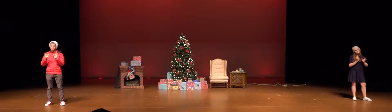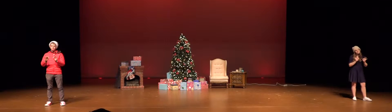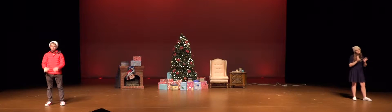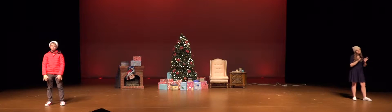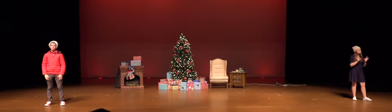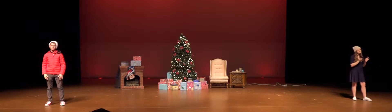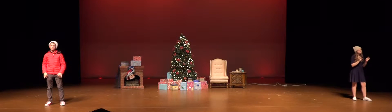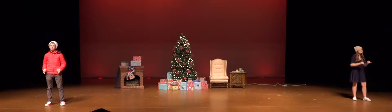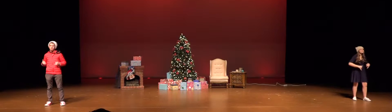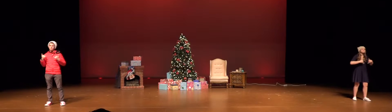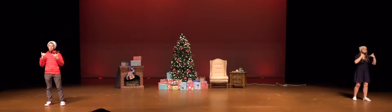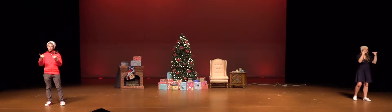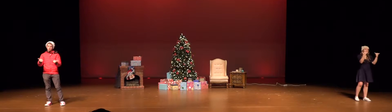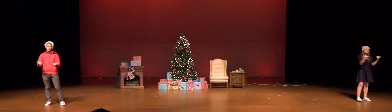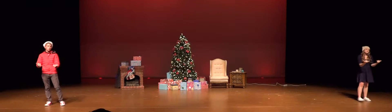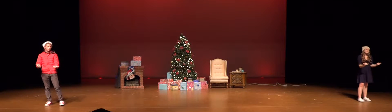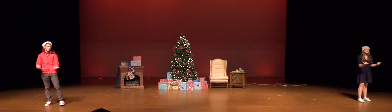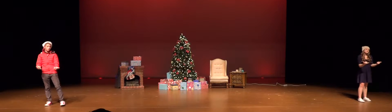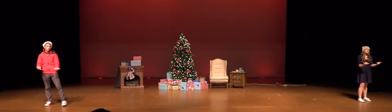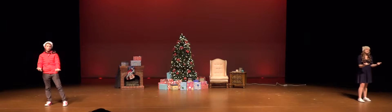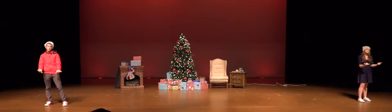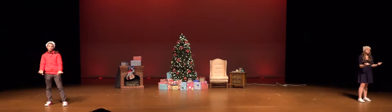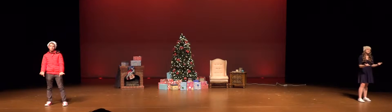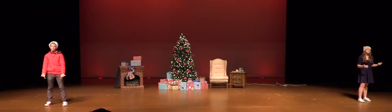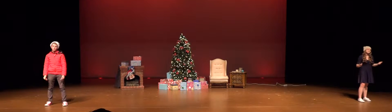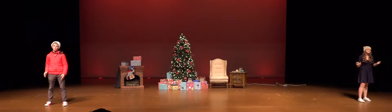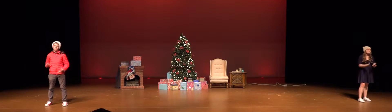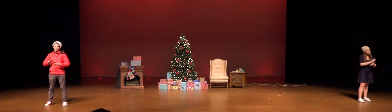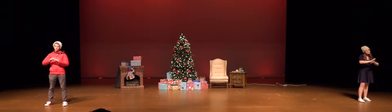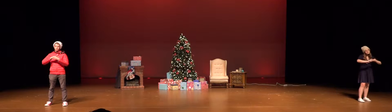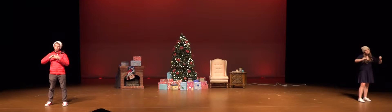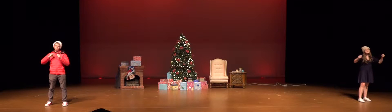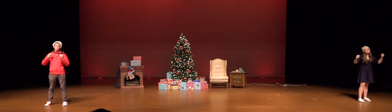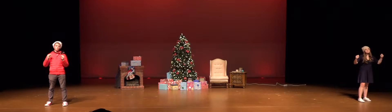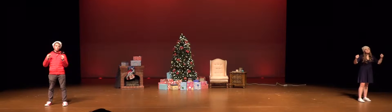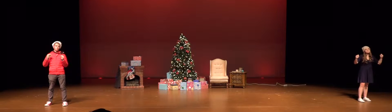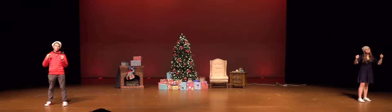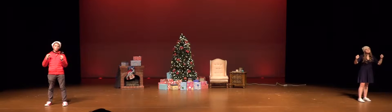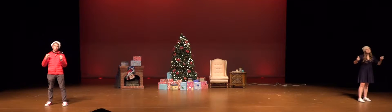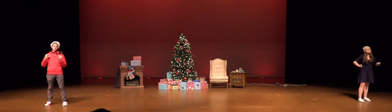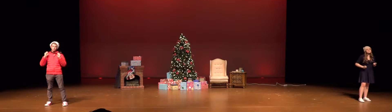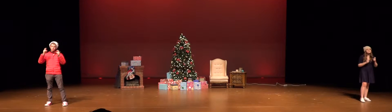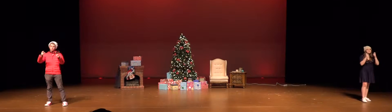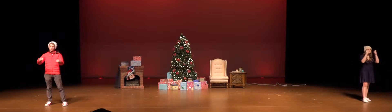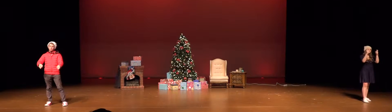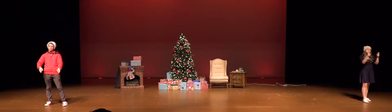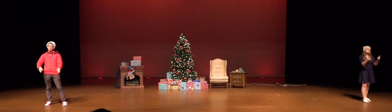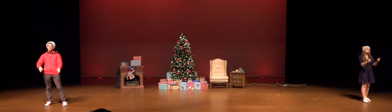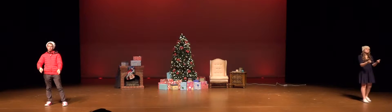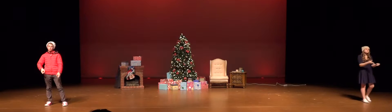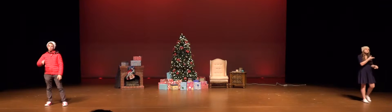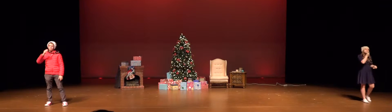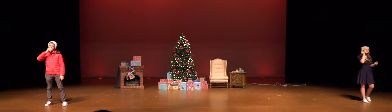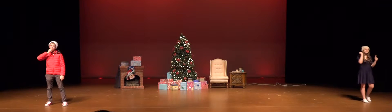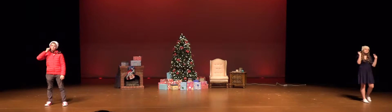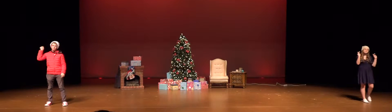away This year, to save me from tears I'll give it to someone